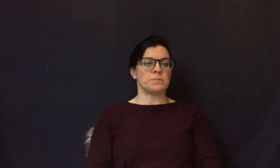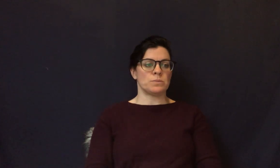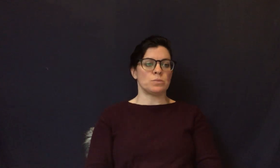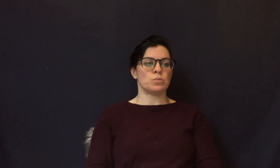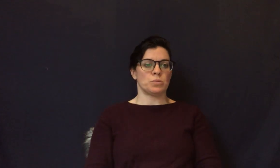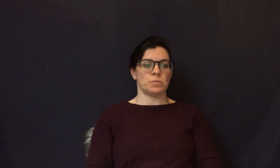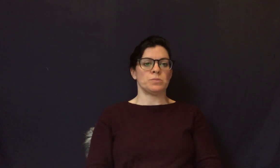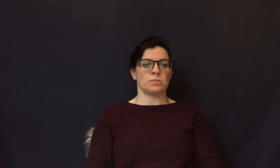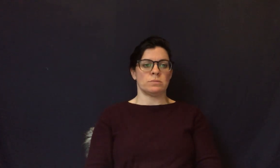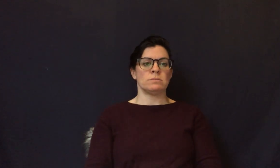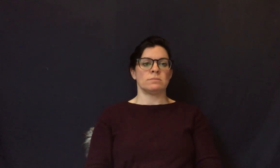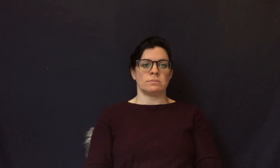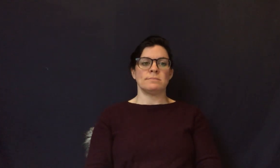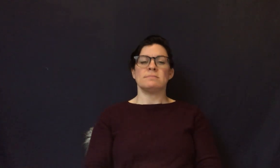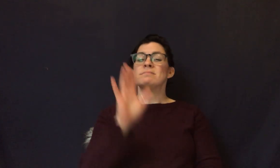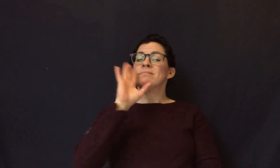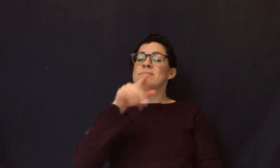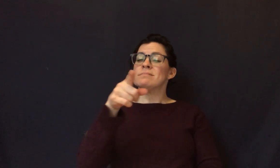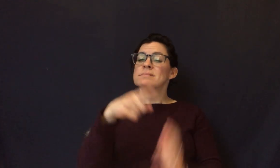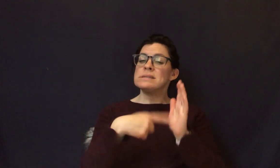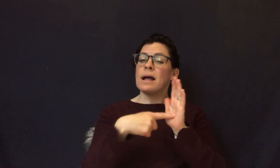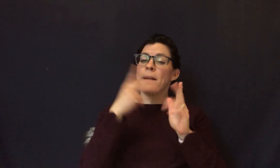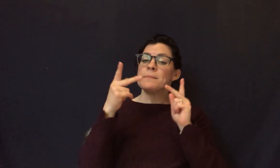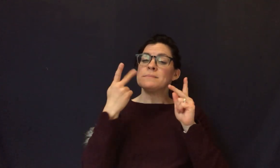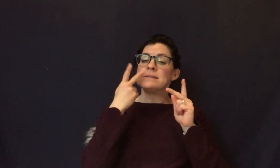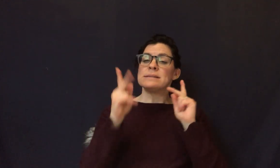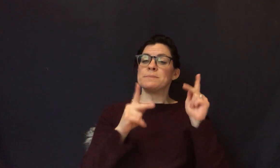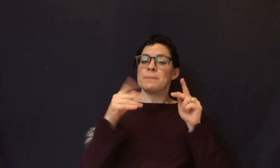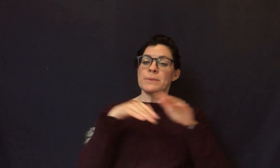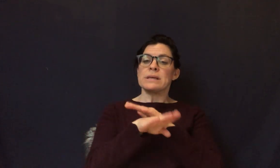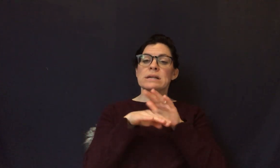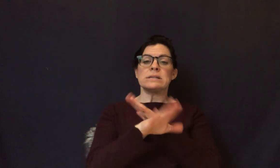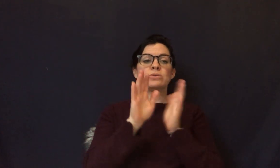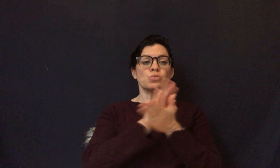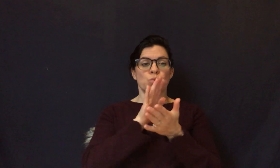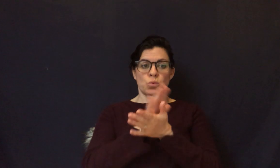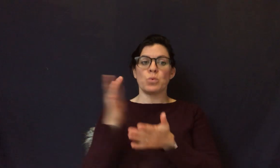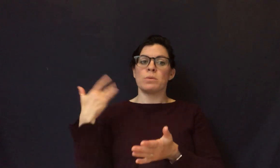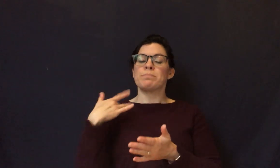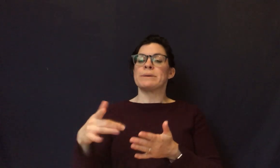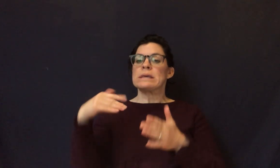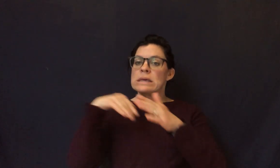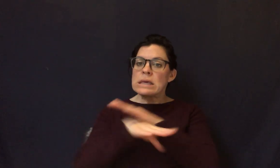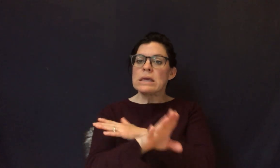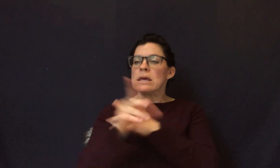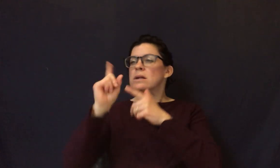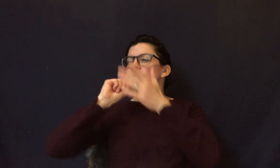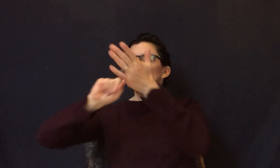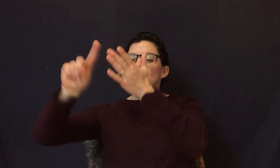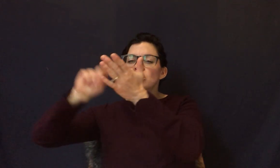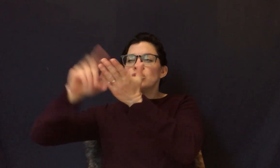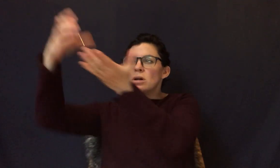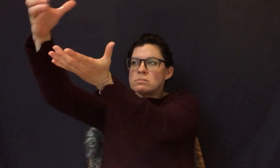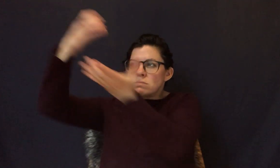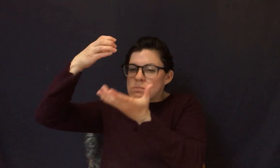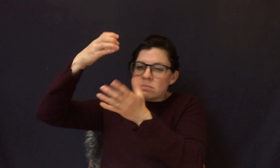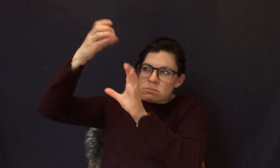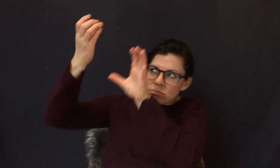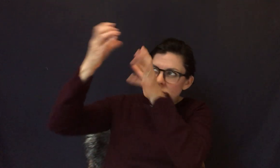are that they're in good working condition. He punches the year, Okay, this is an old tag, but he punches the year that he